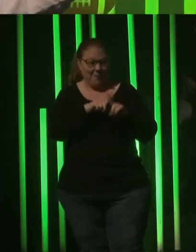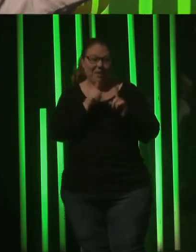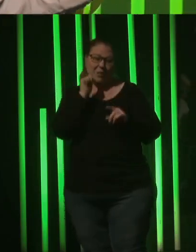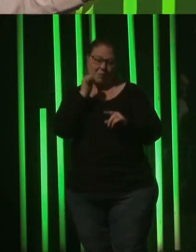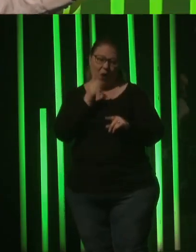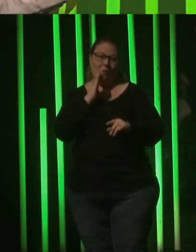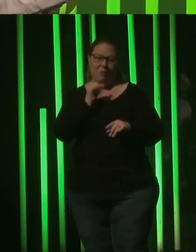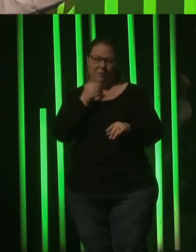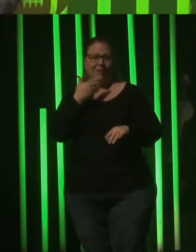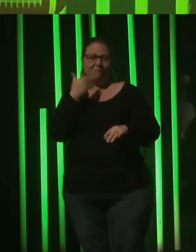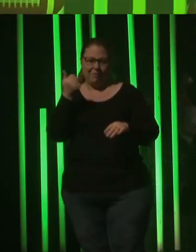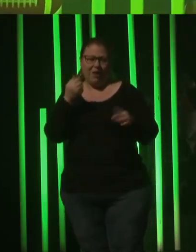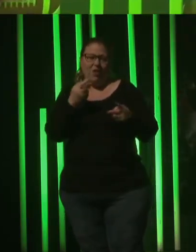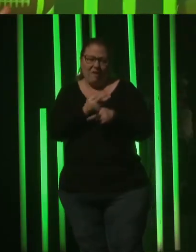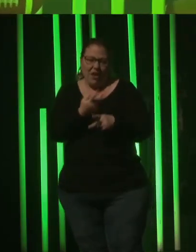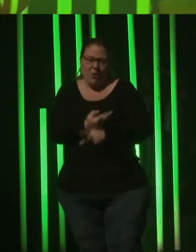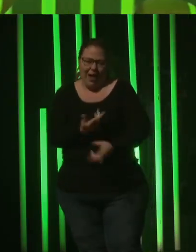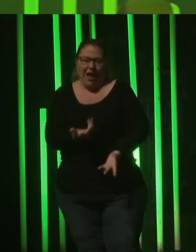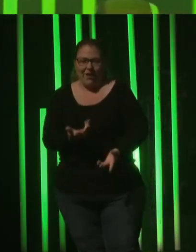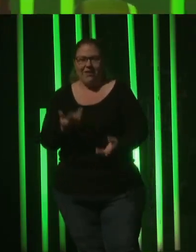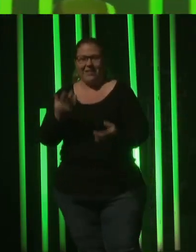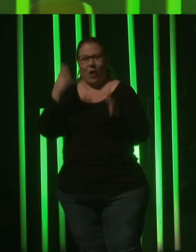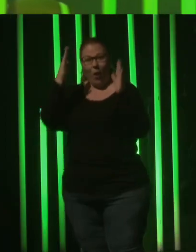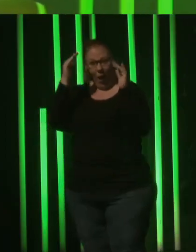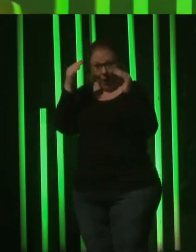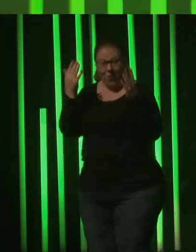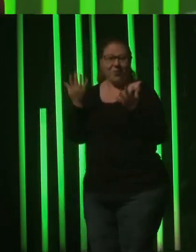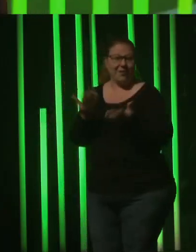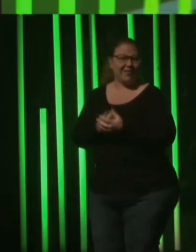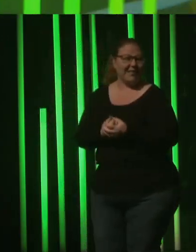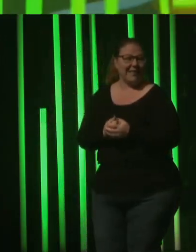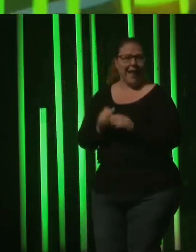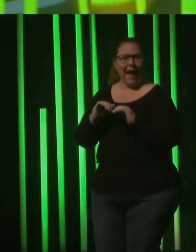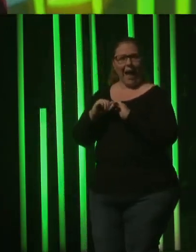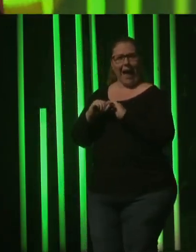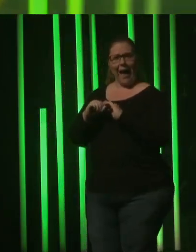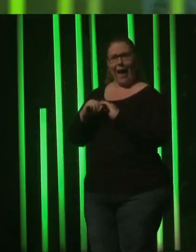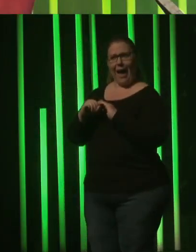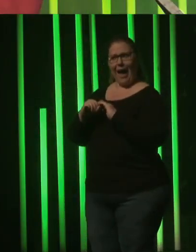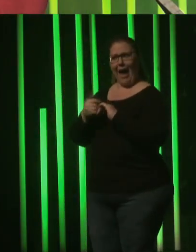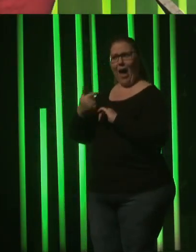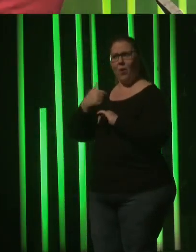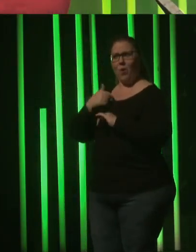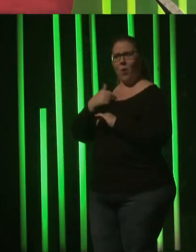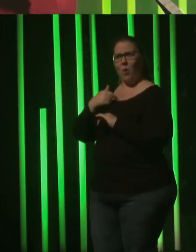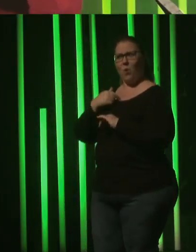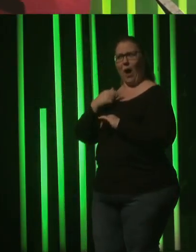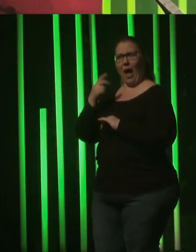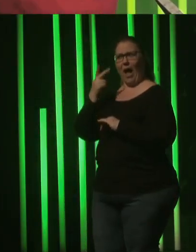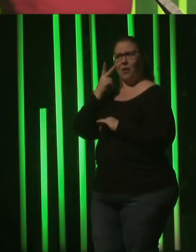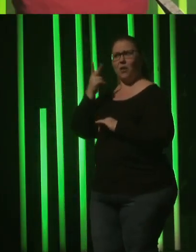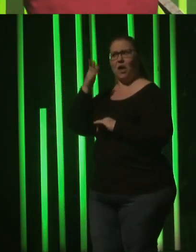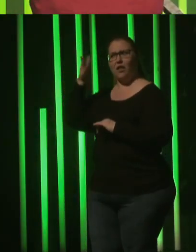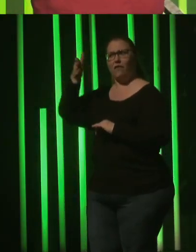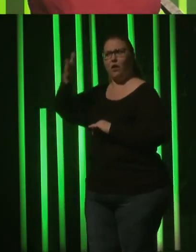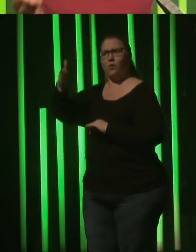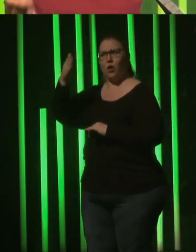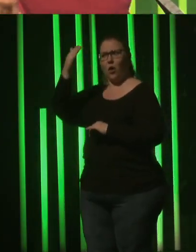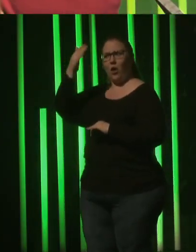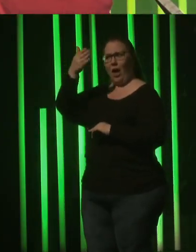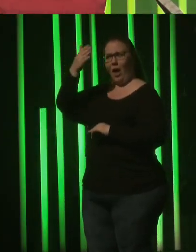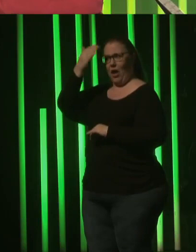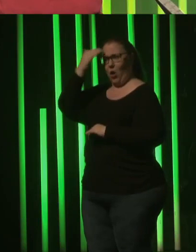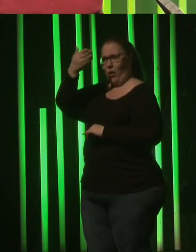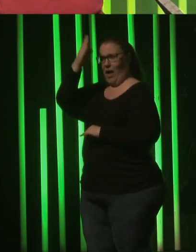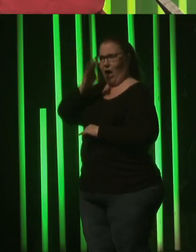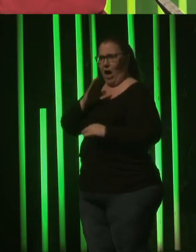out. And so that's what hope is. Hope is saying, how in the world do I look to the future and know that God is not only in my present,